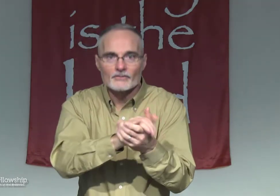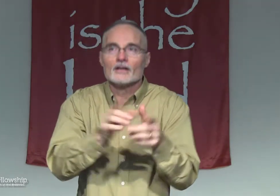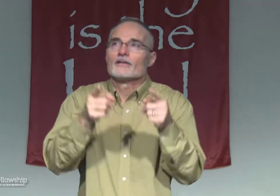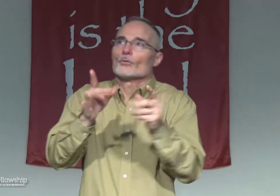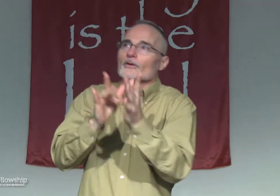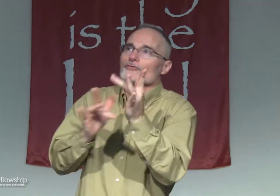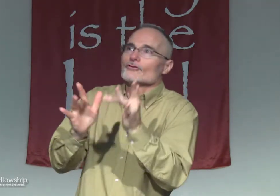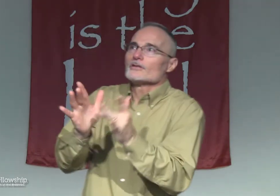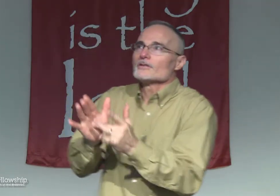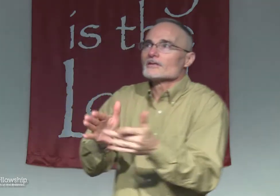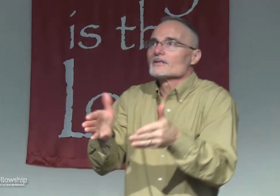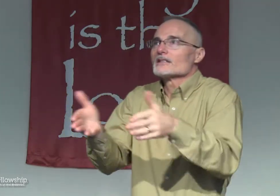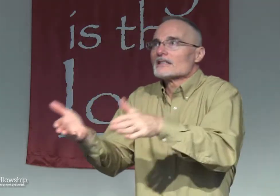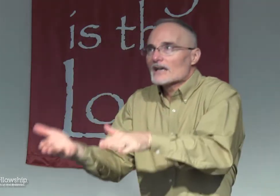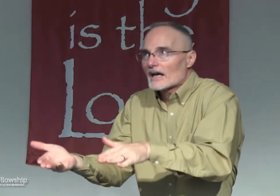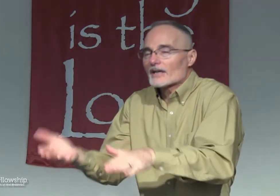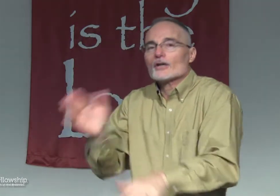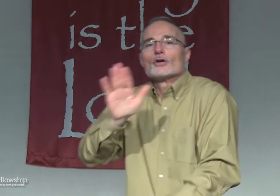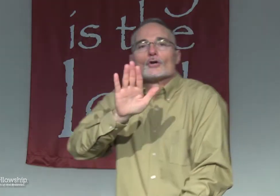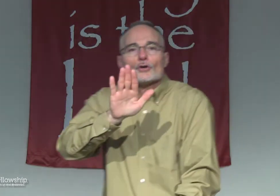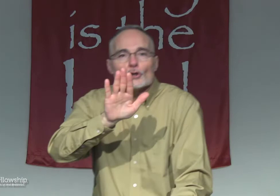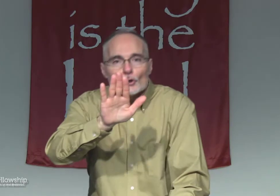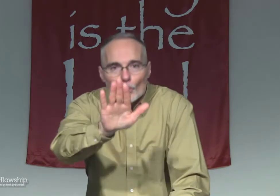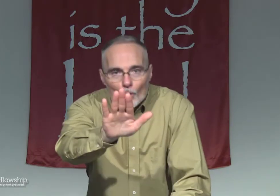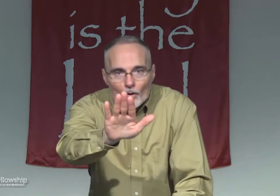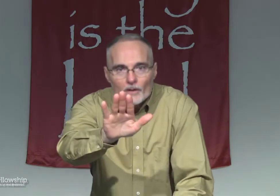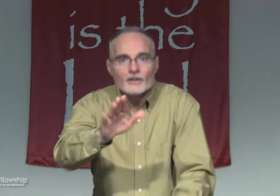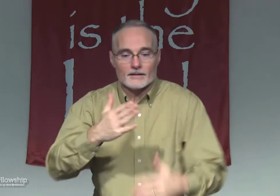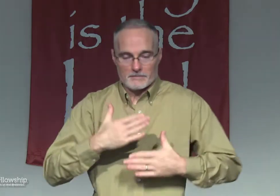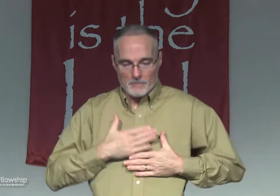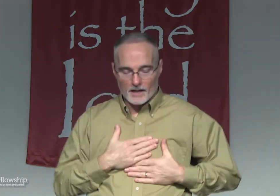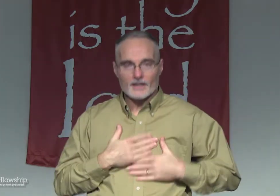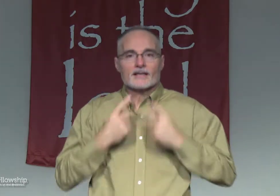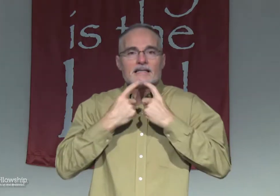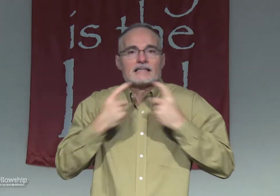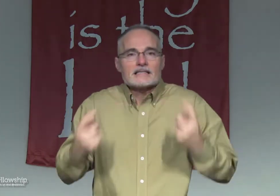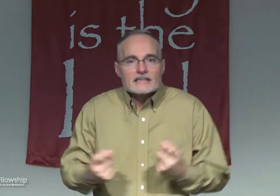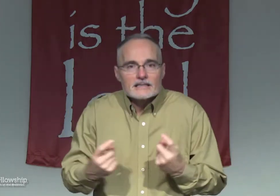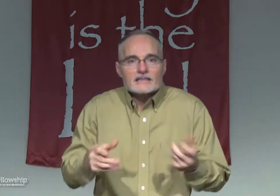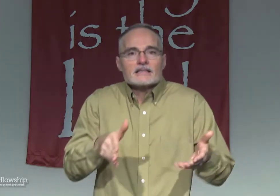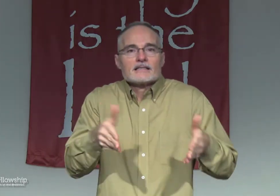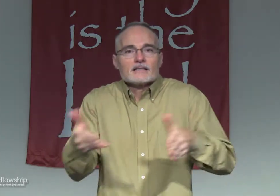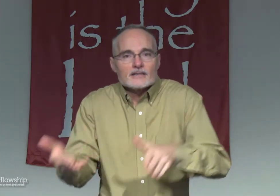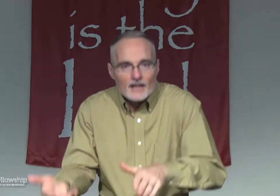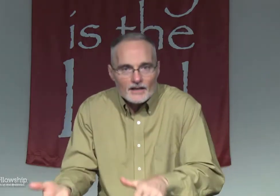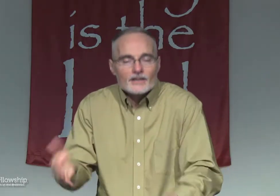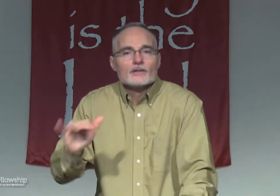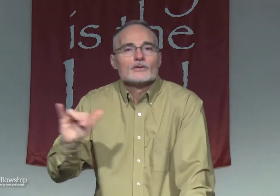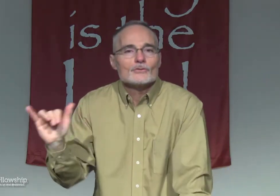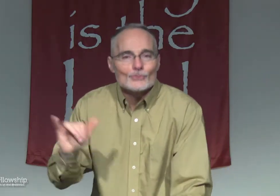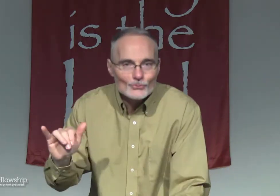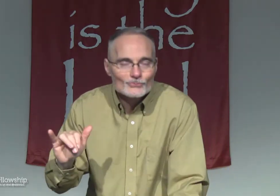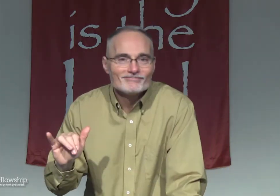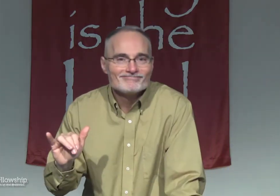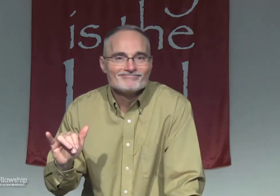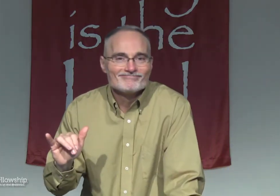you must trust and believe that when Jesus died, our sins